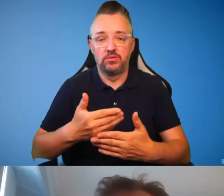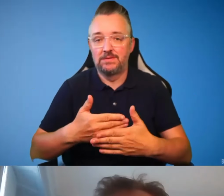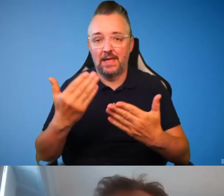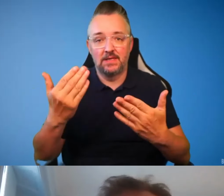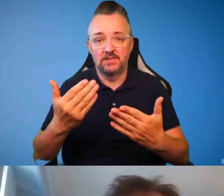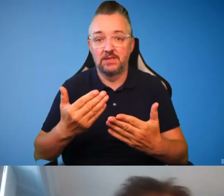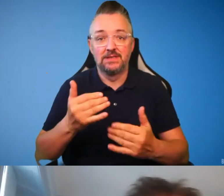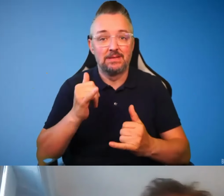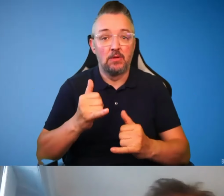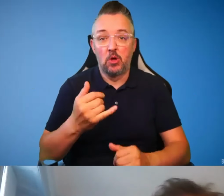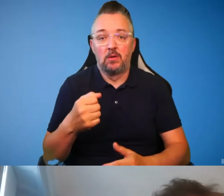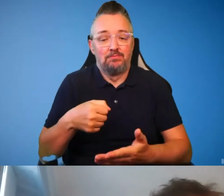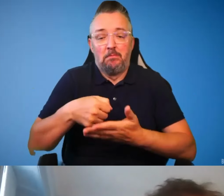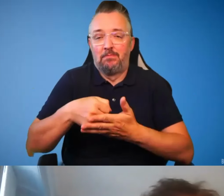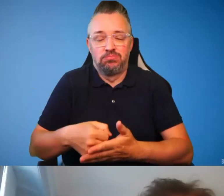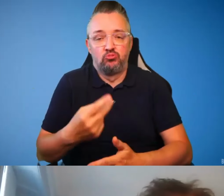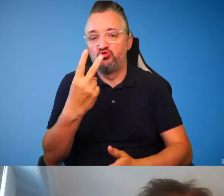couple of days.